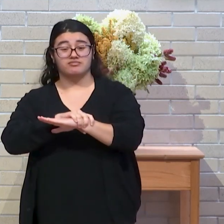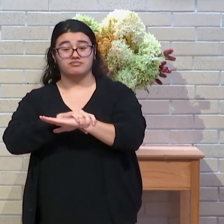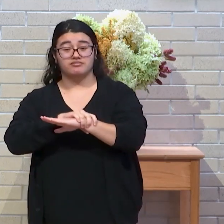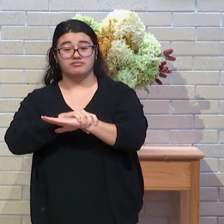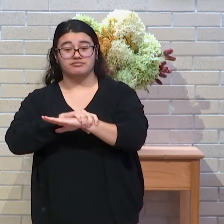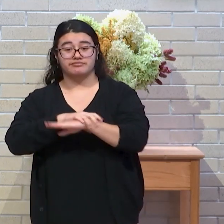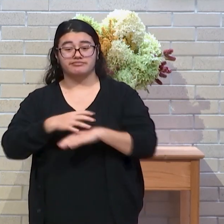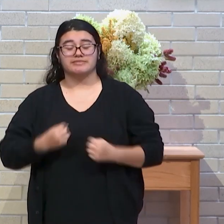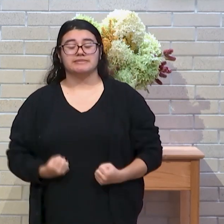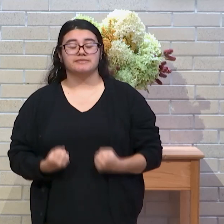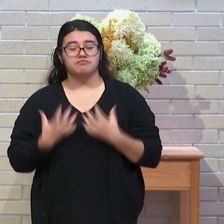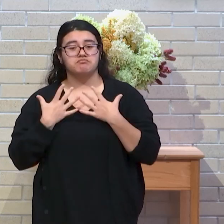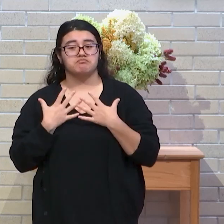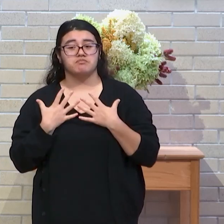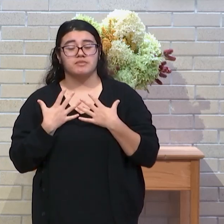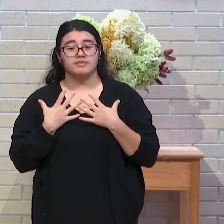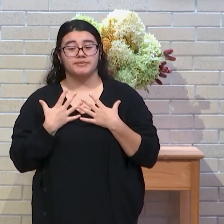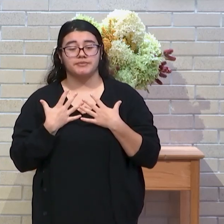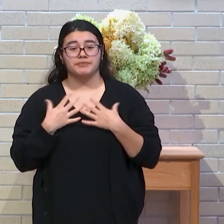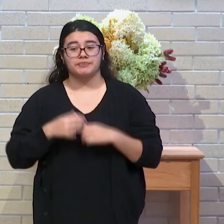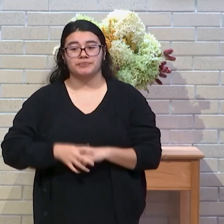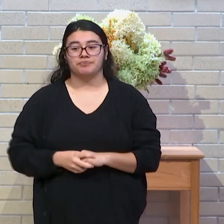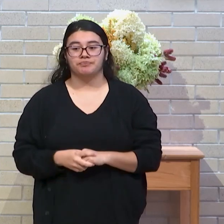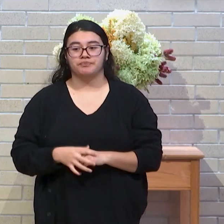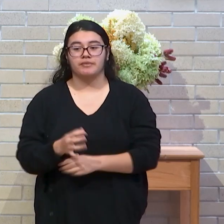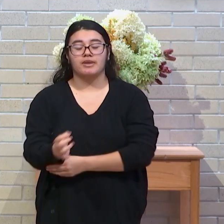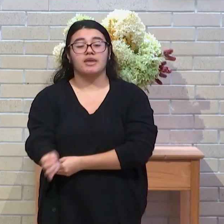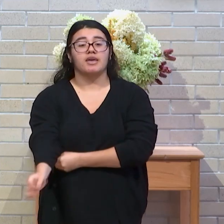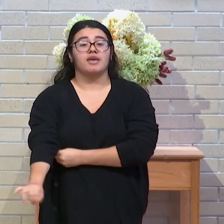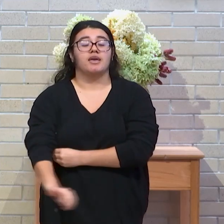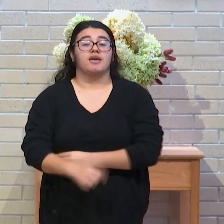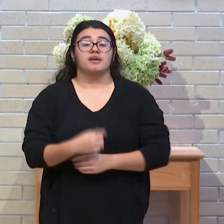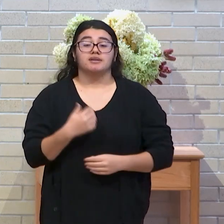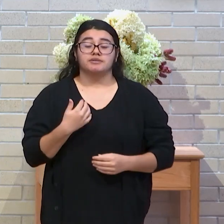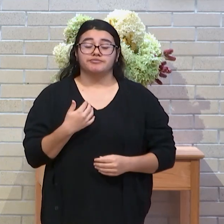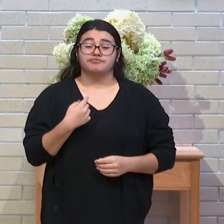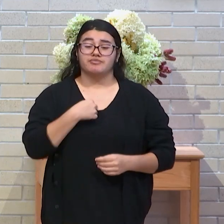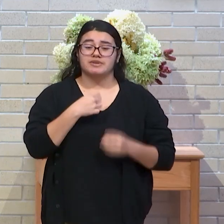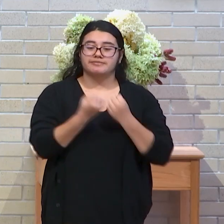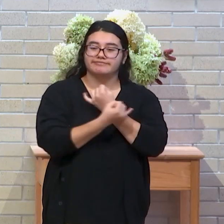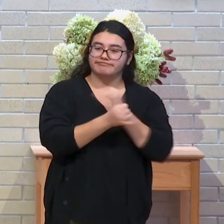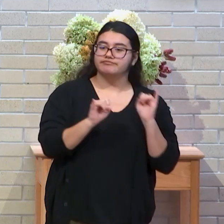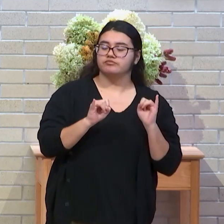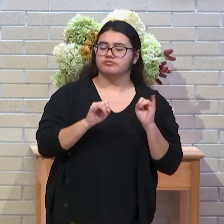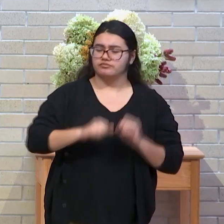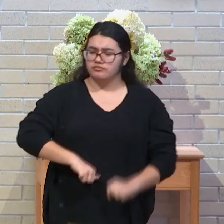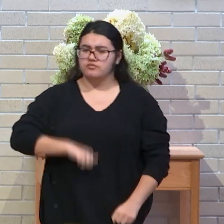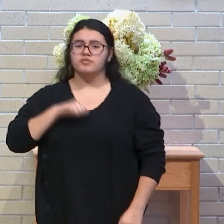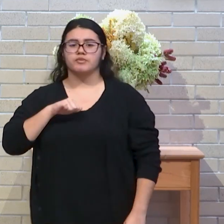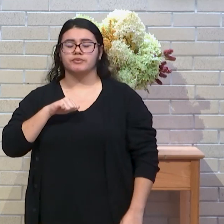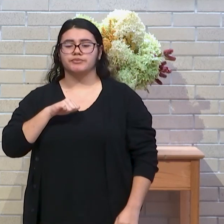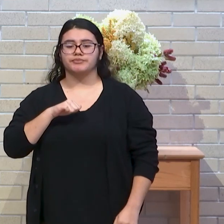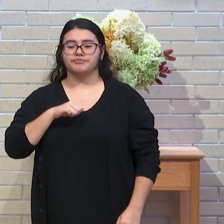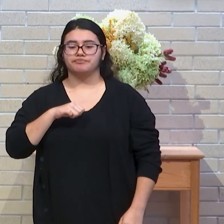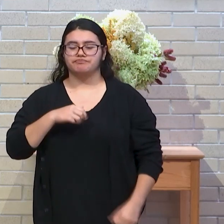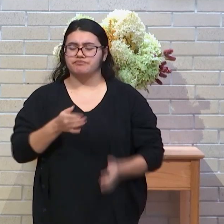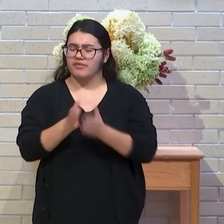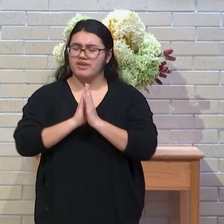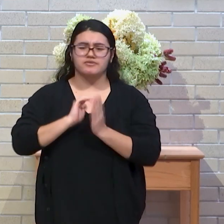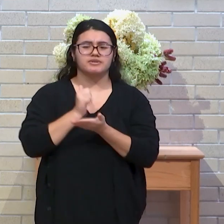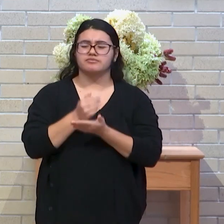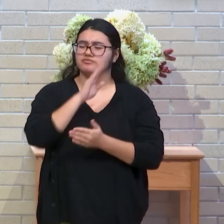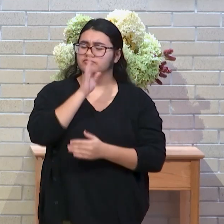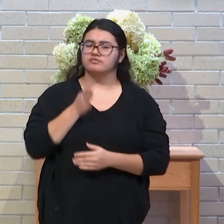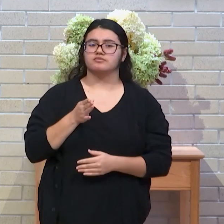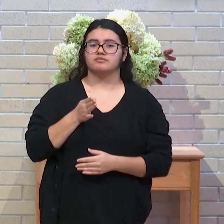self-sufficient and generally independent, and in any other context, I would not have asked for help getting up that mountain. In the moment, though, it didn't